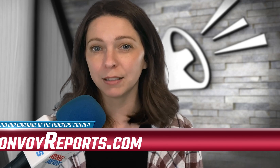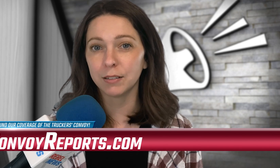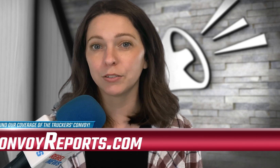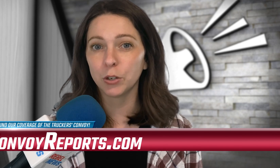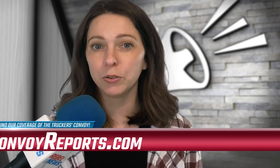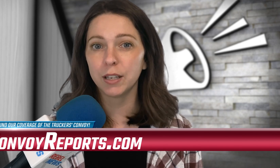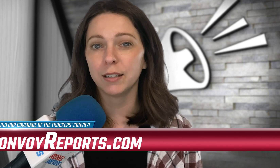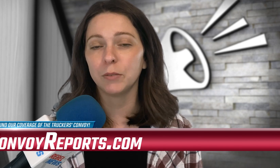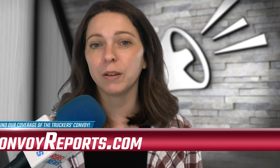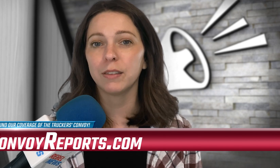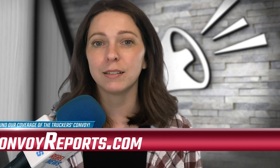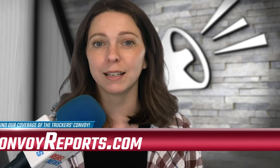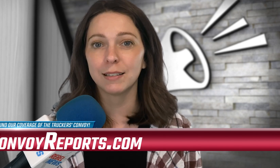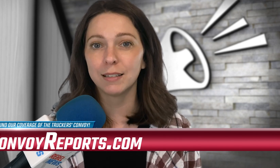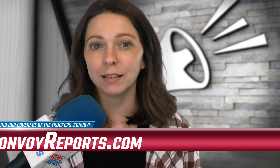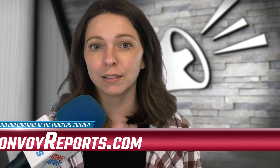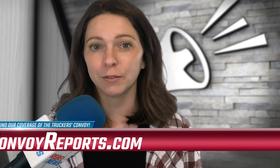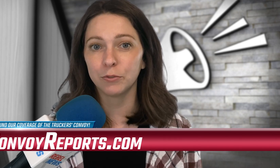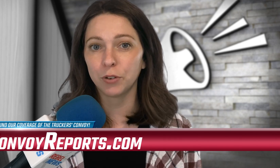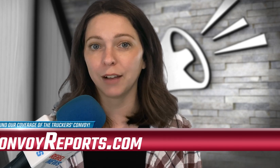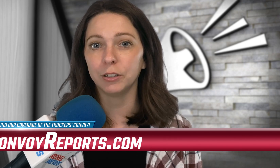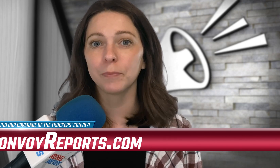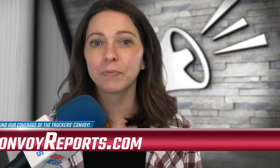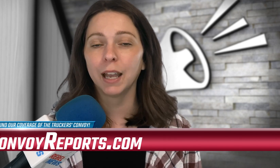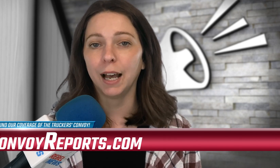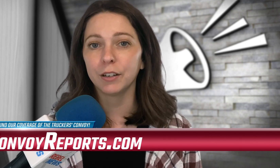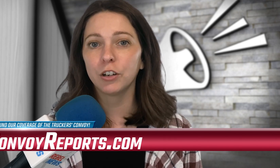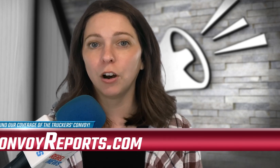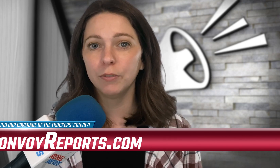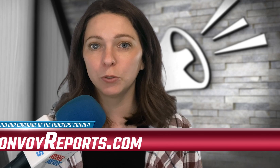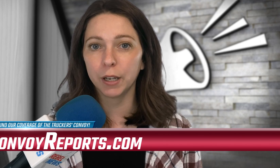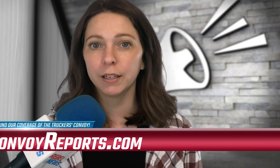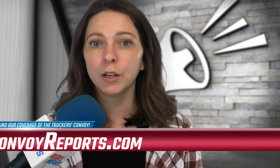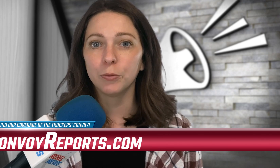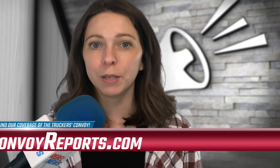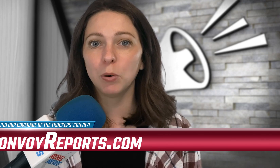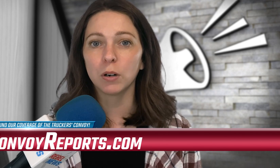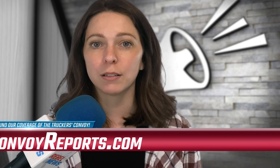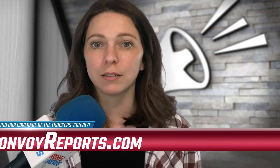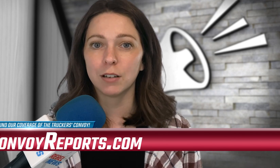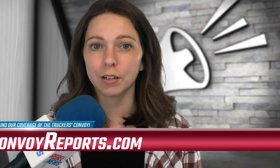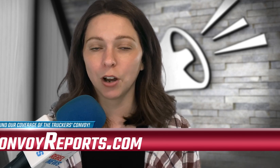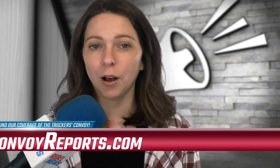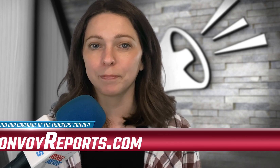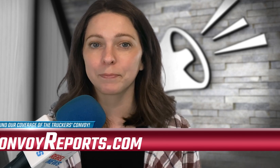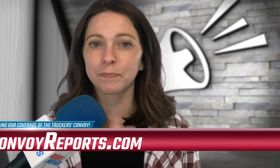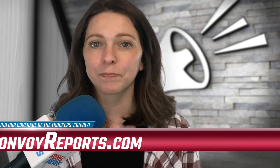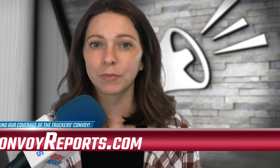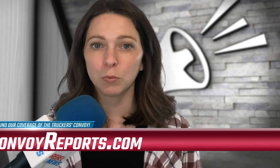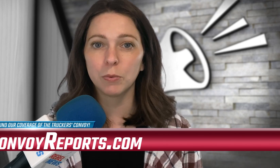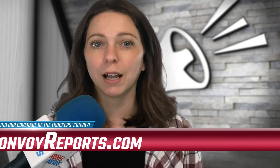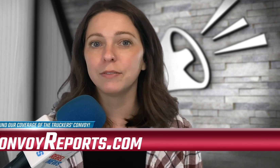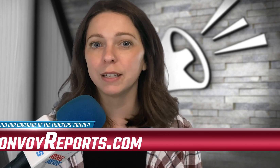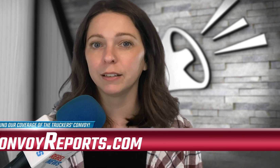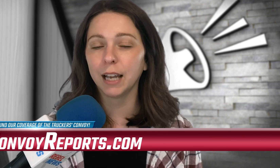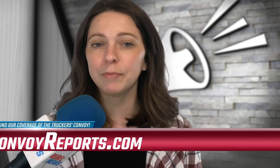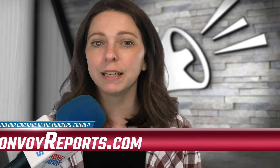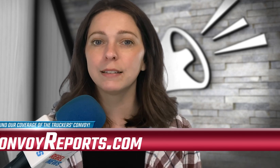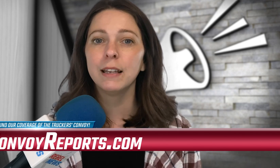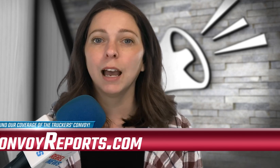associated with this extensive travel at convoyreports.com. We will have daily updates and